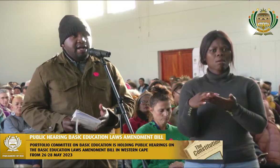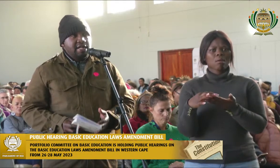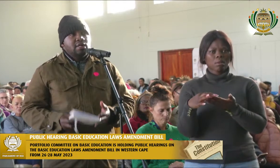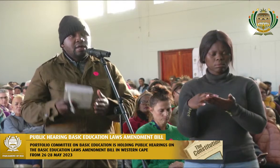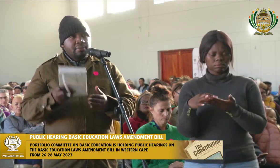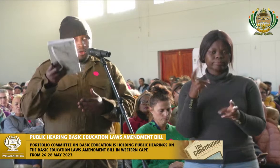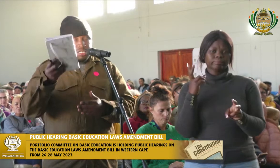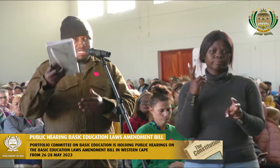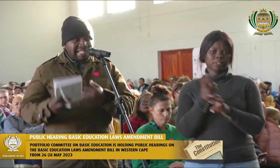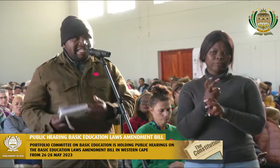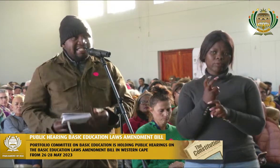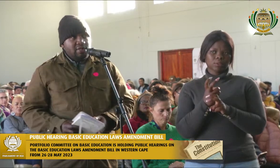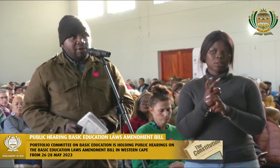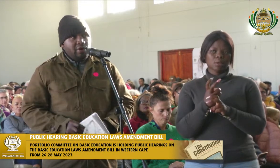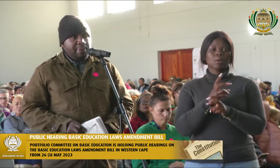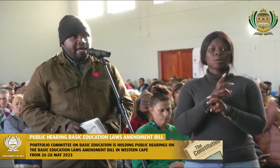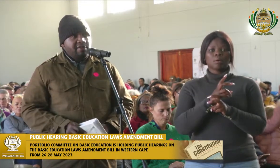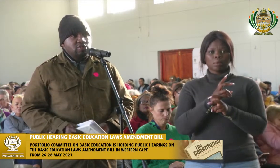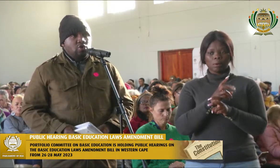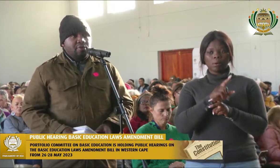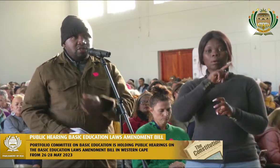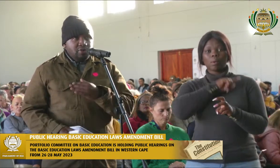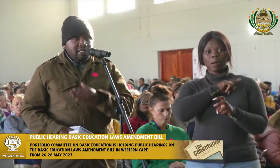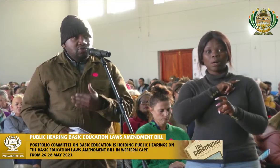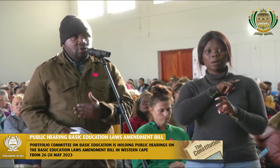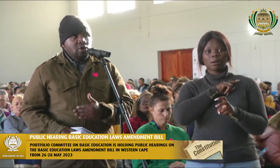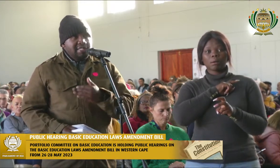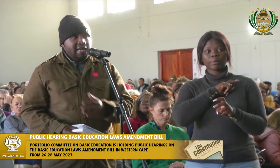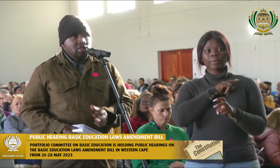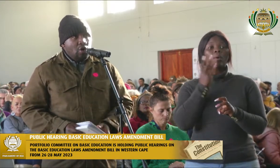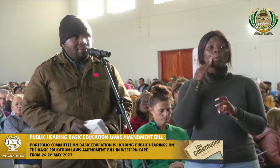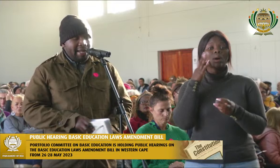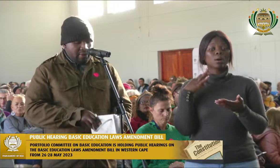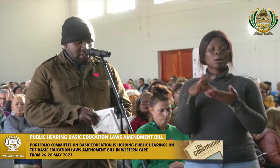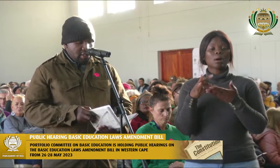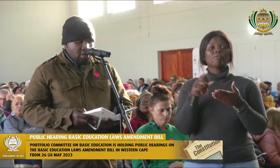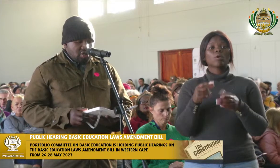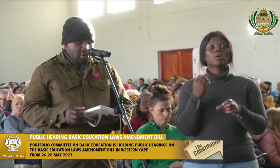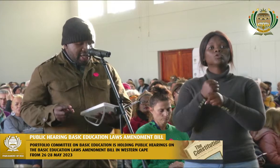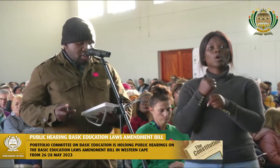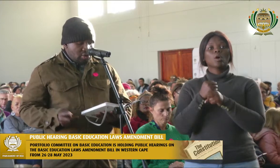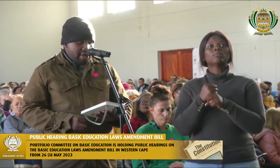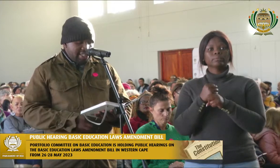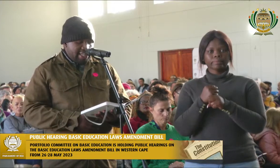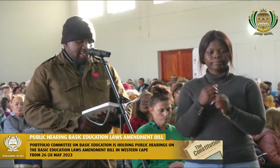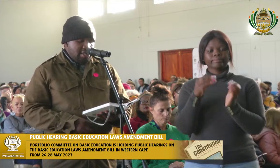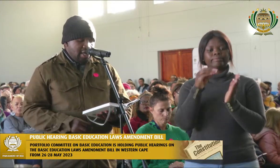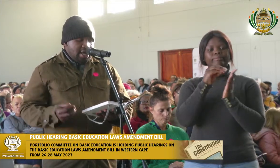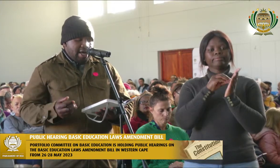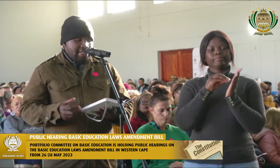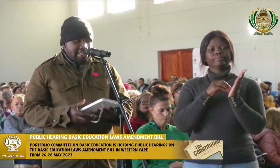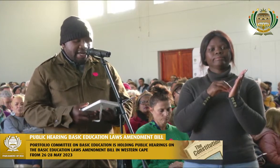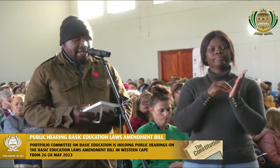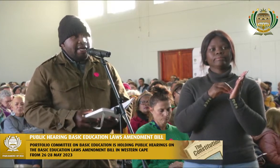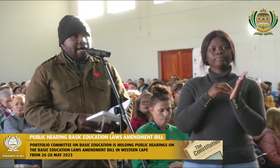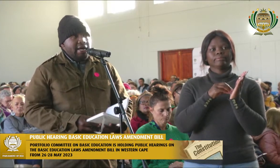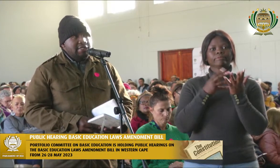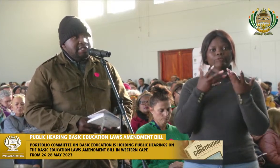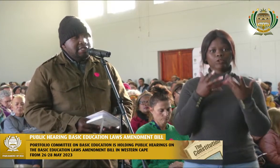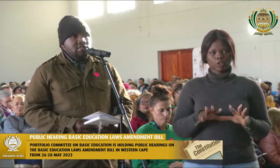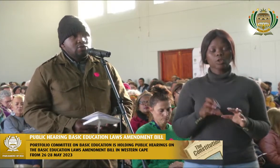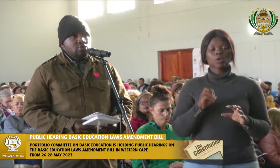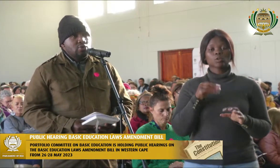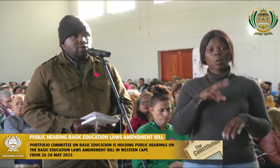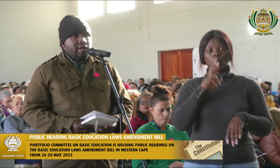very difficult because it's listed when you're applying for a job that you need to state your home language. So you need to look at that. And secondly,